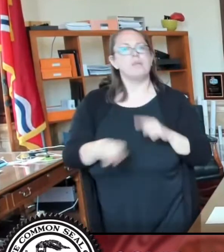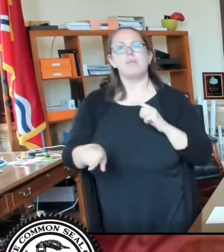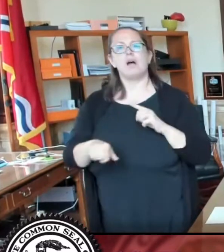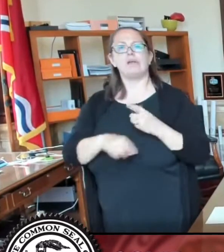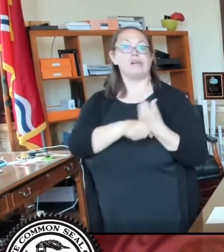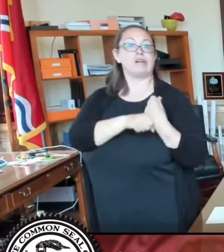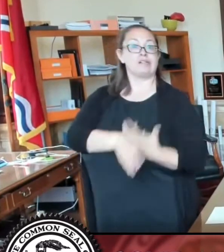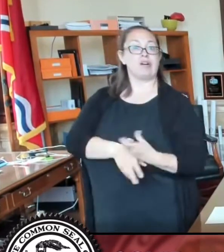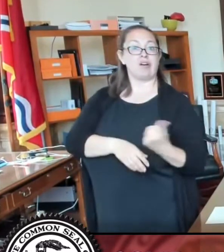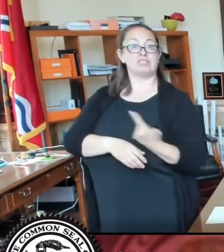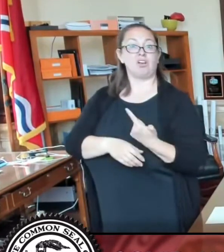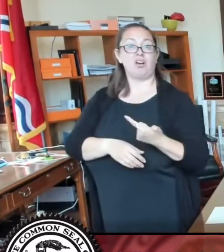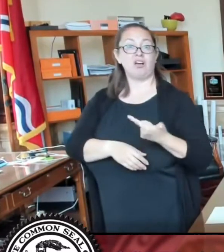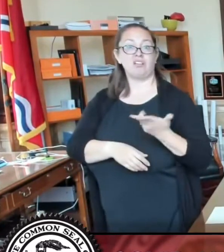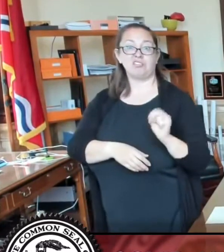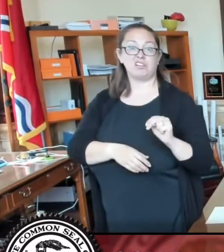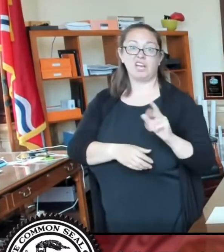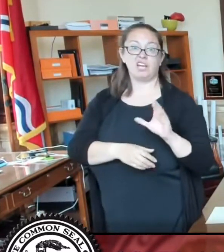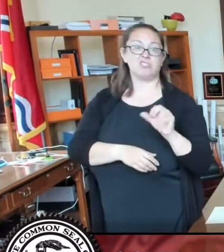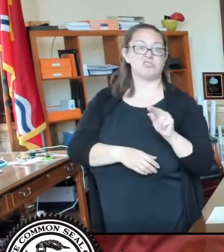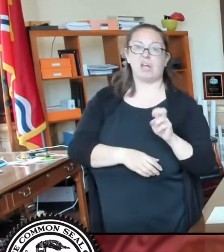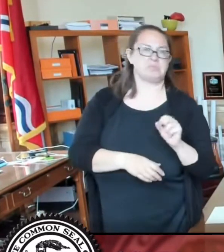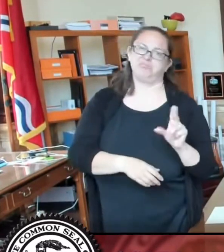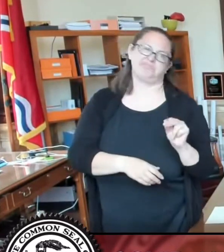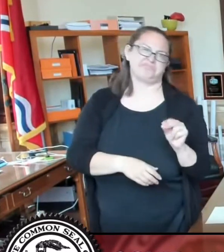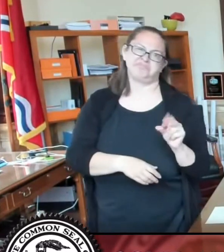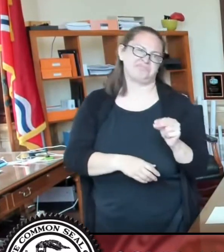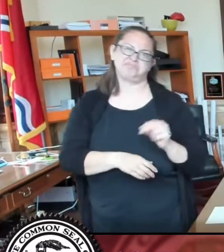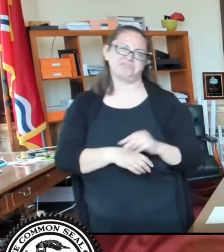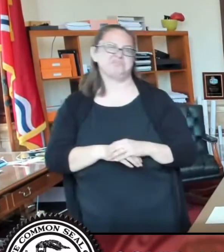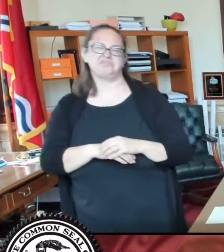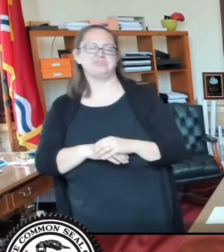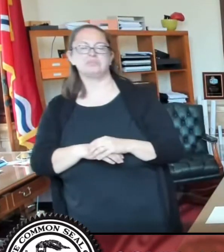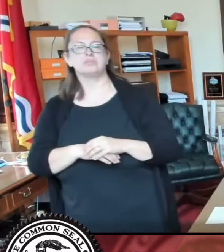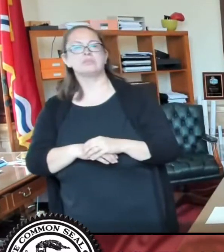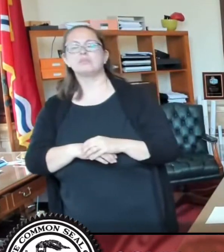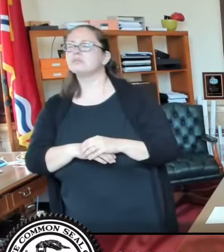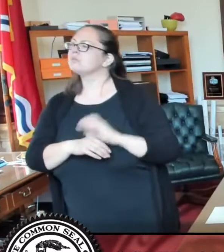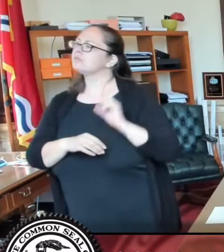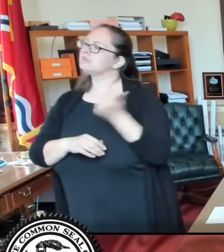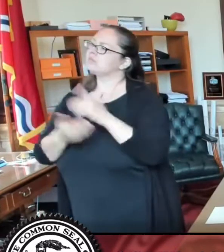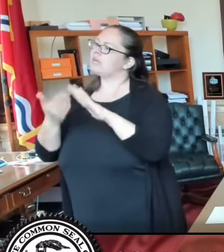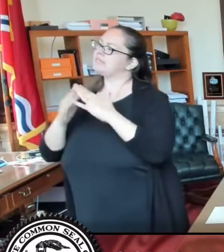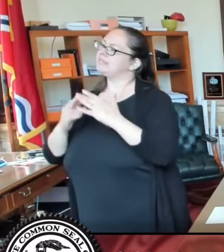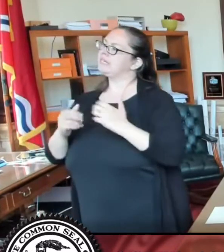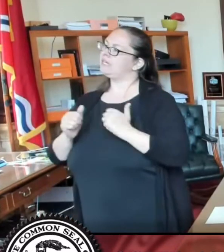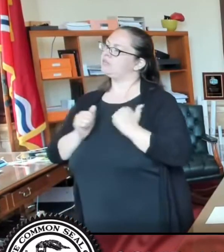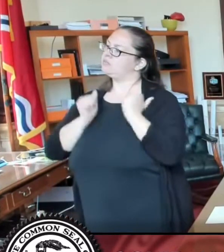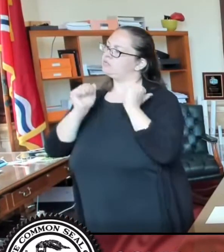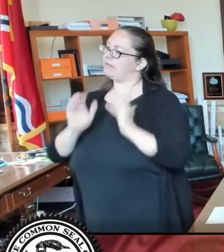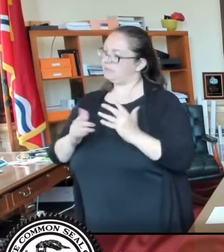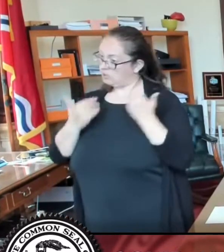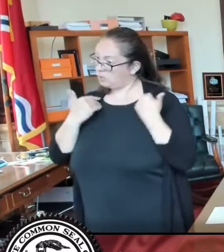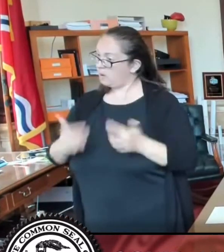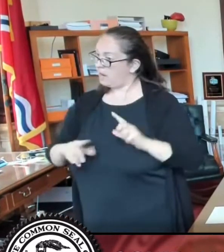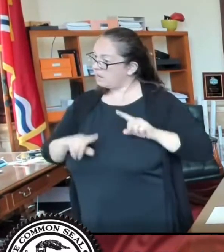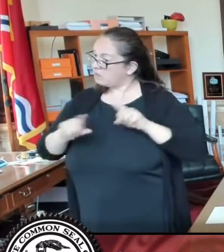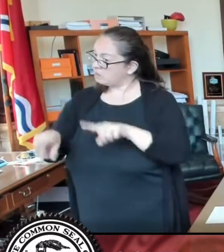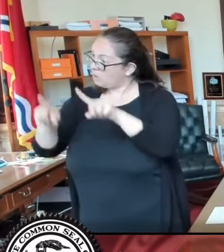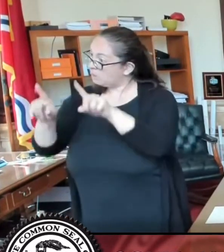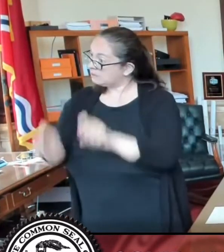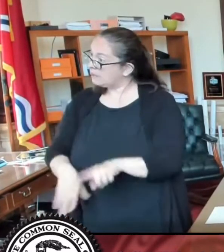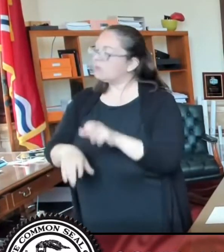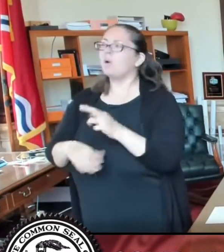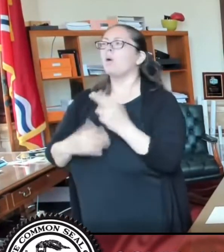course. Linda's question is, should all city residents get tested now or wait to find out if